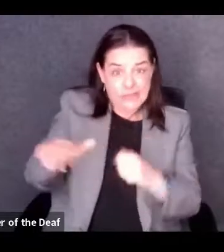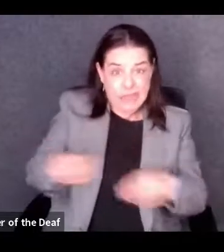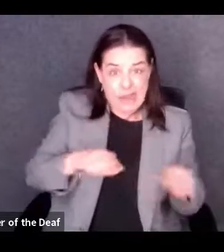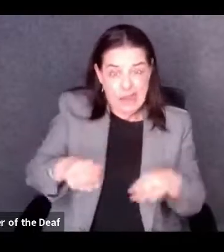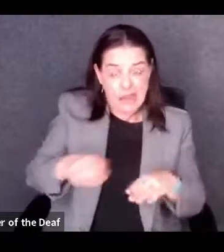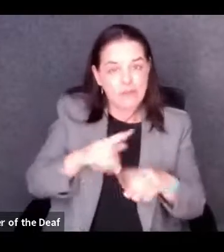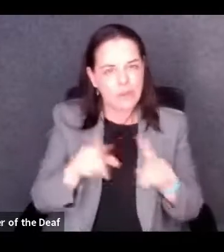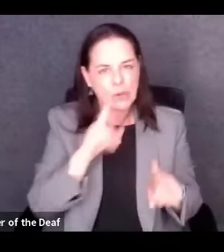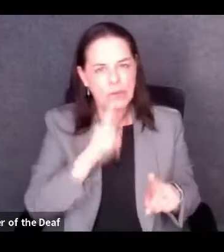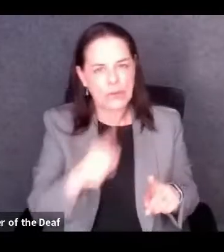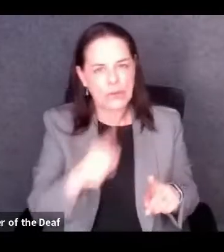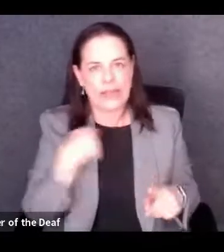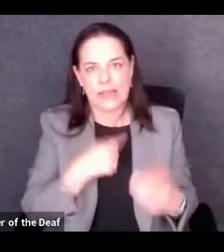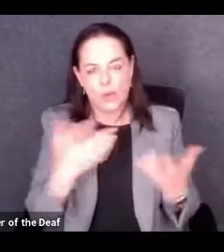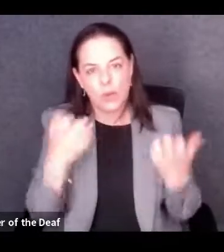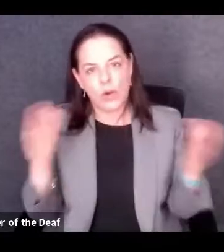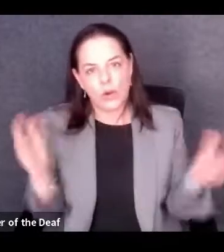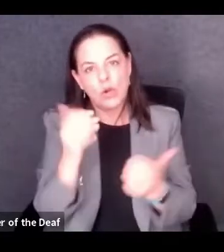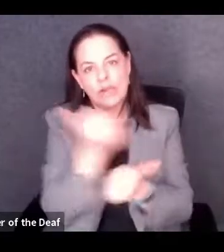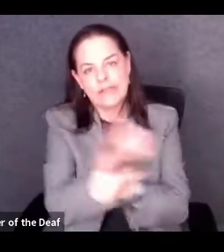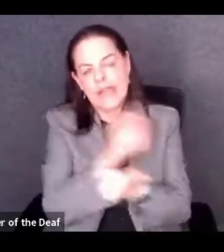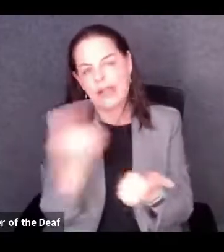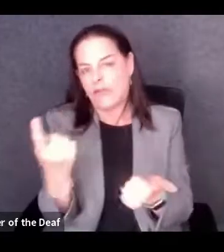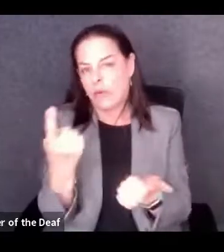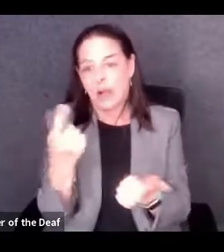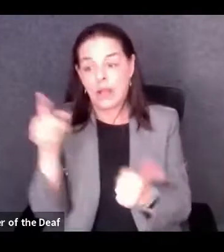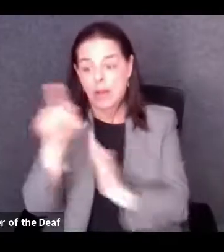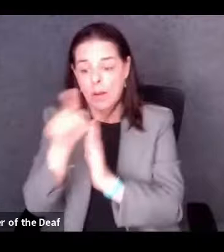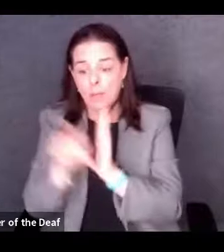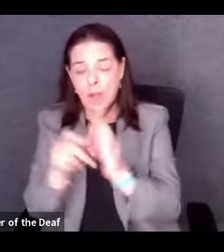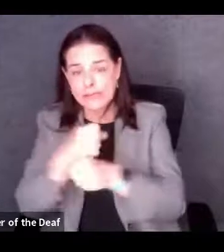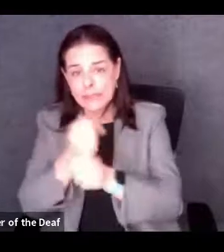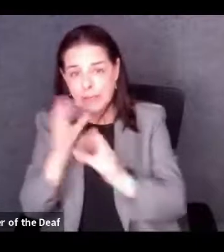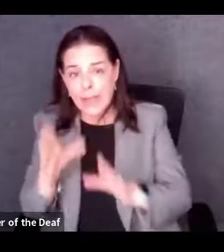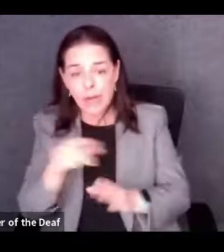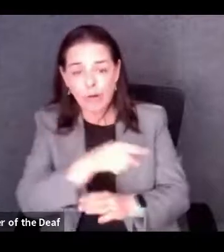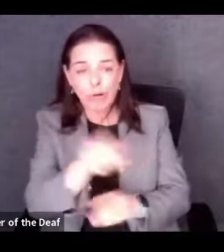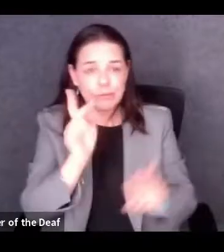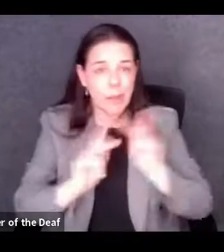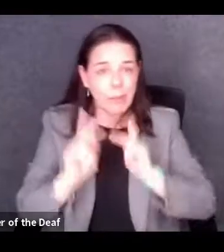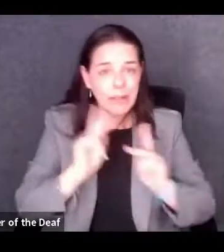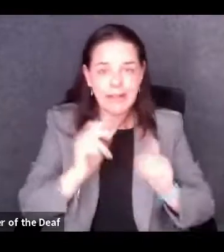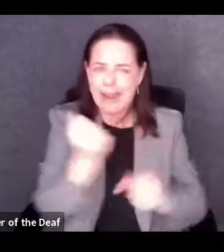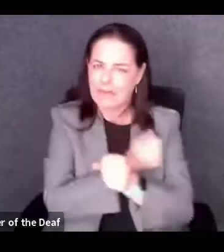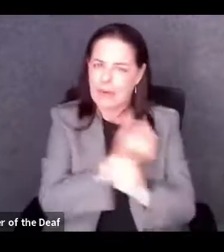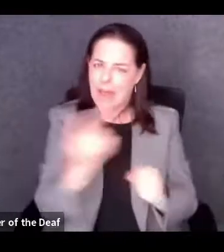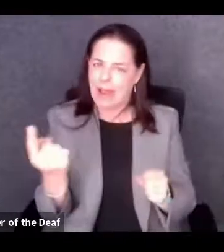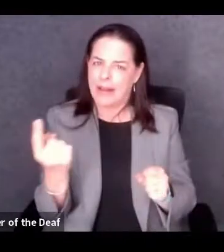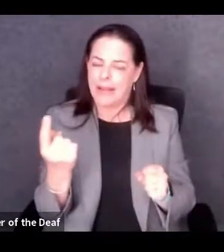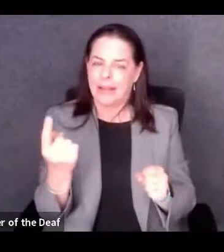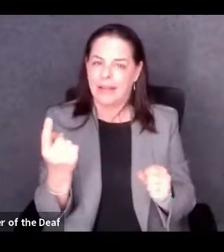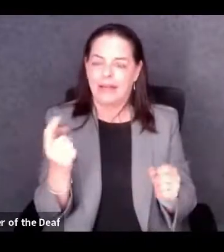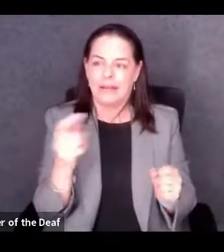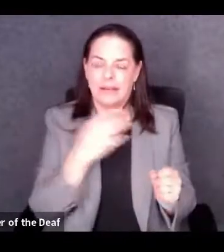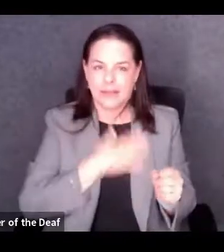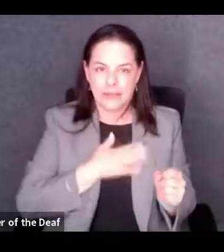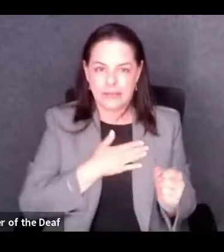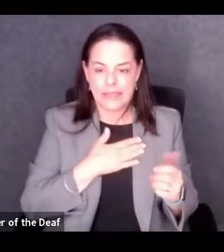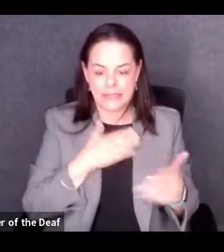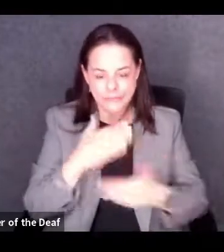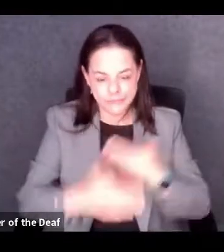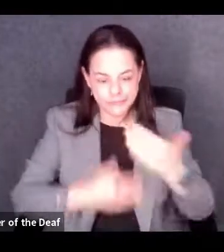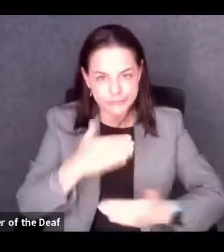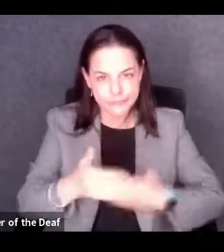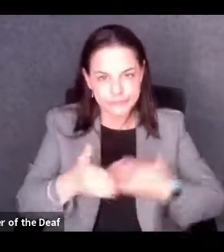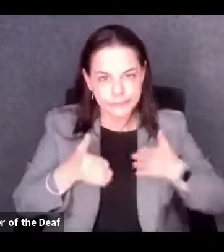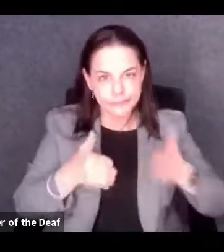But we really want to encourage everybody, our policymakers, the public, everybody to be moving